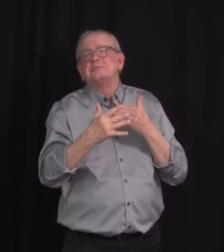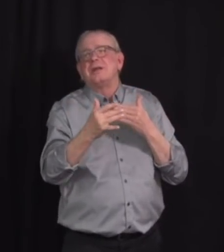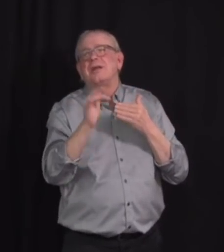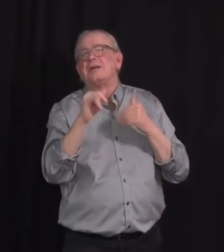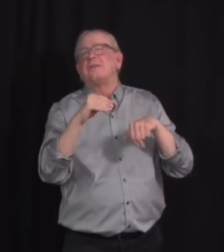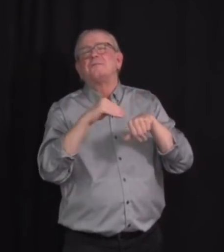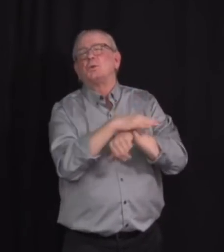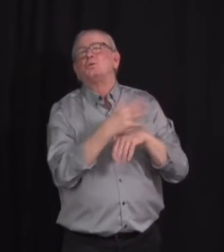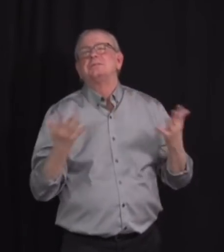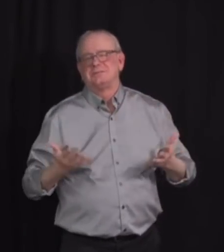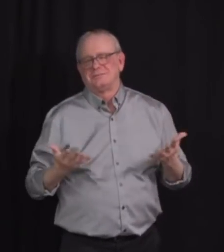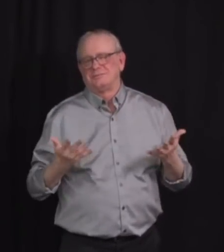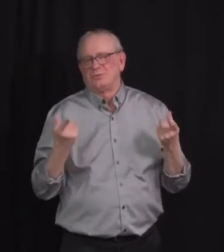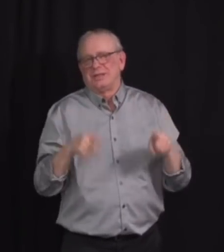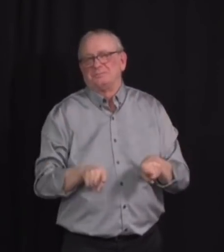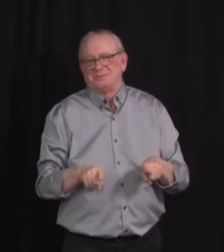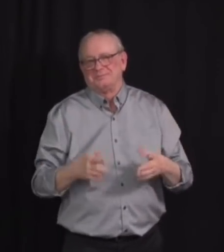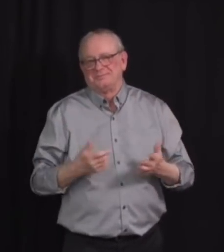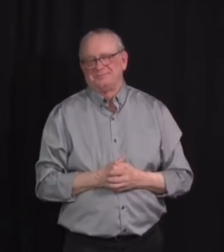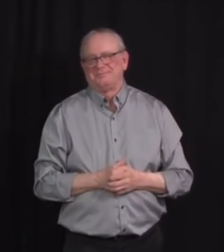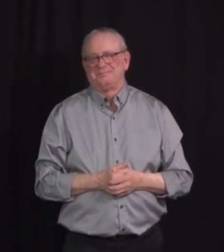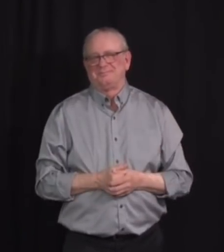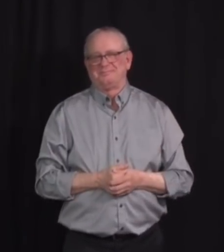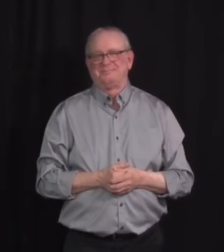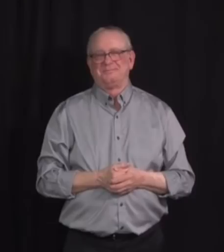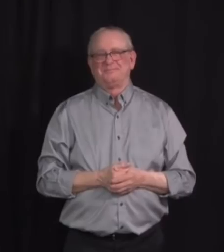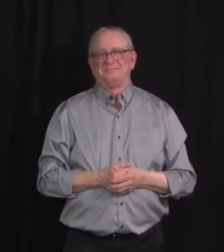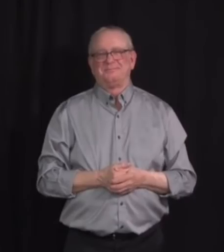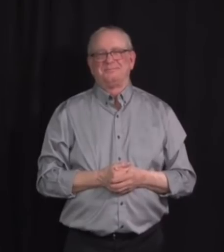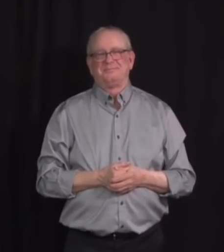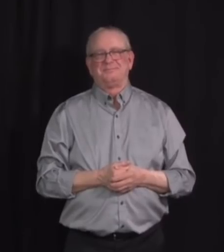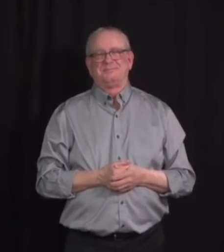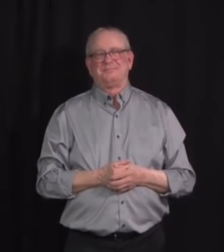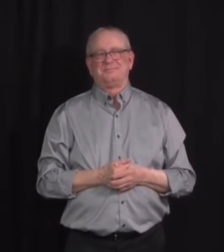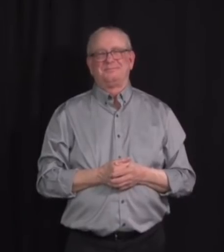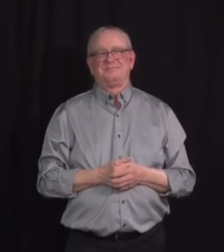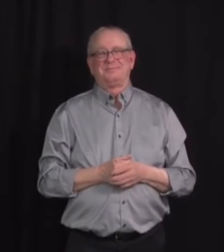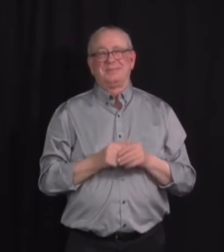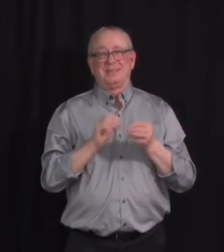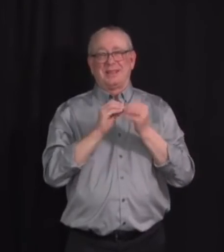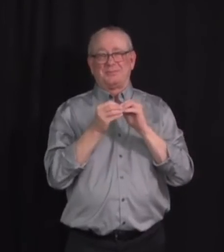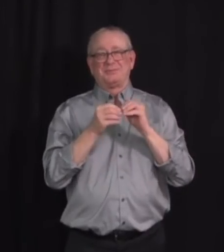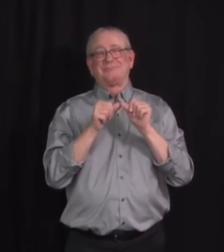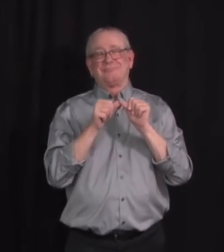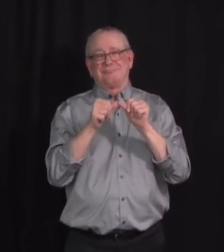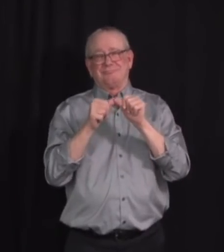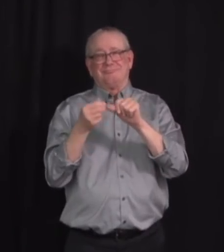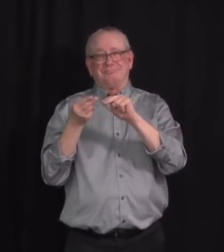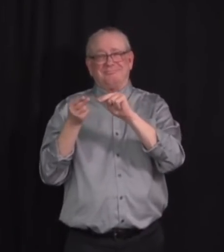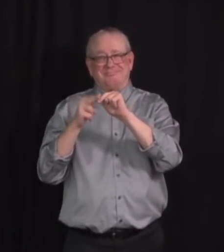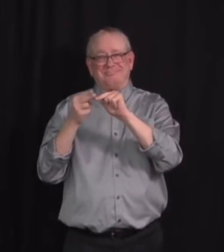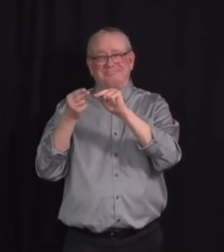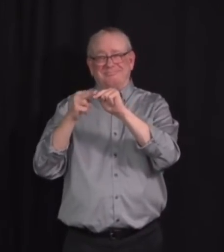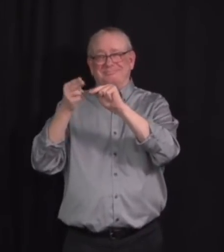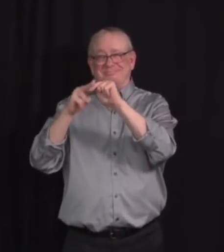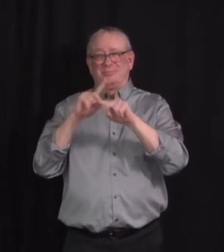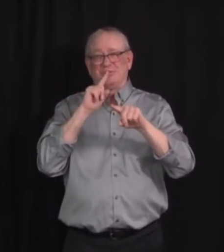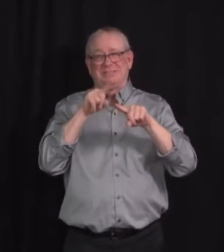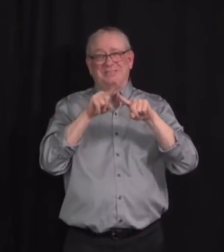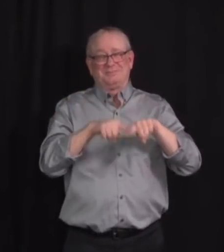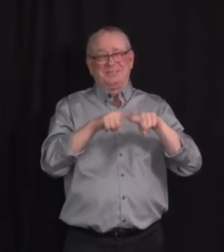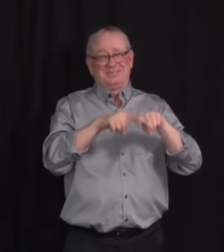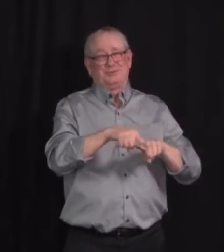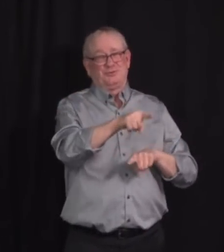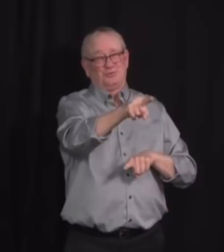our cases continue to rise in the coming weeks, again, that really is up to all of us. And we will know, I think, in the